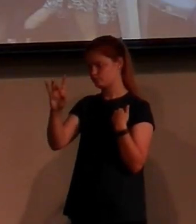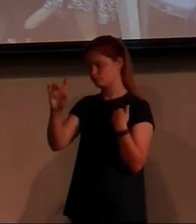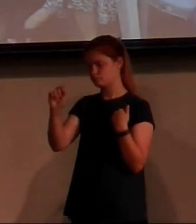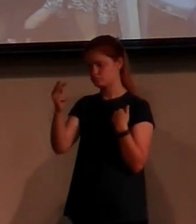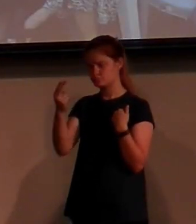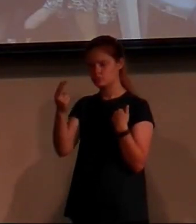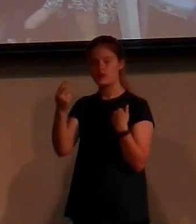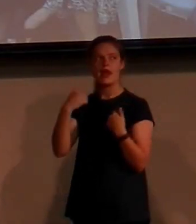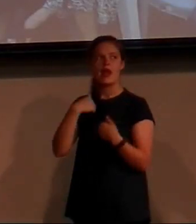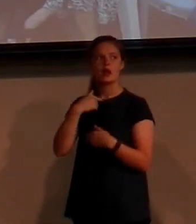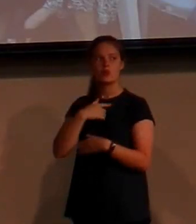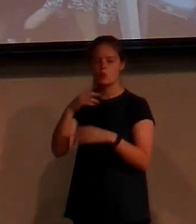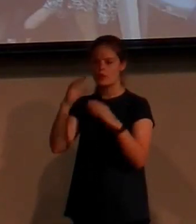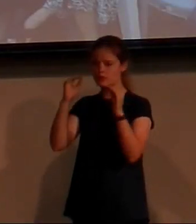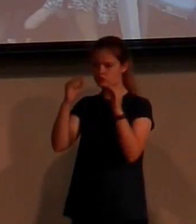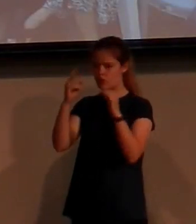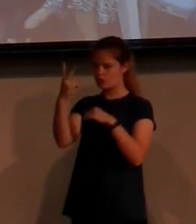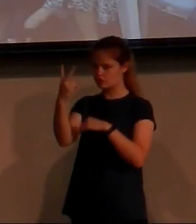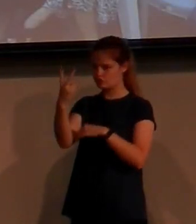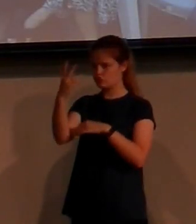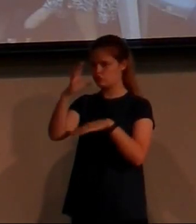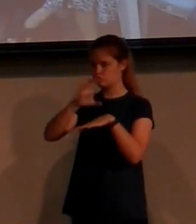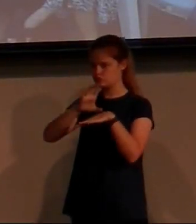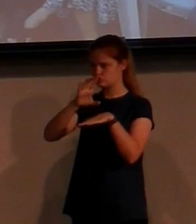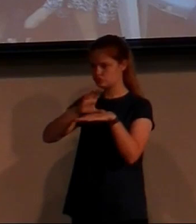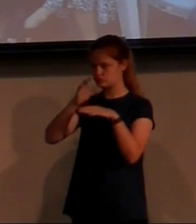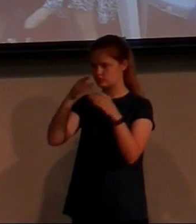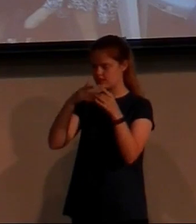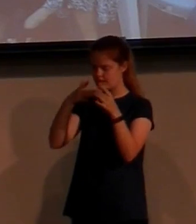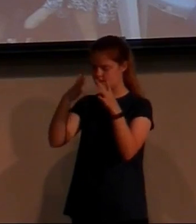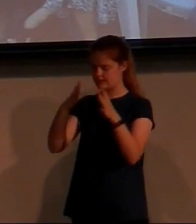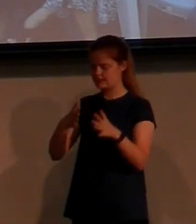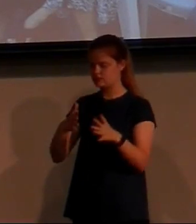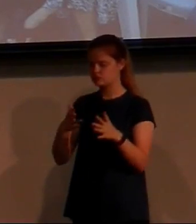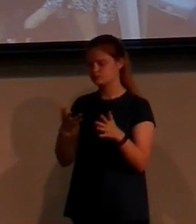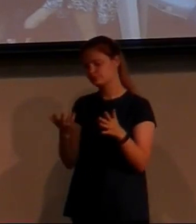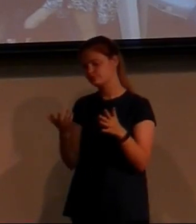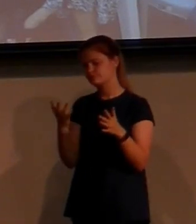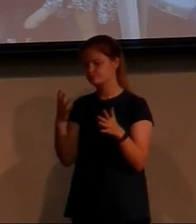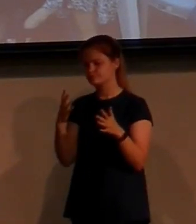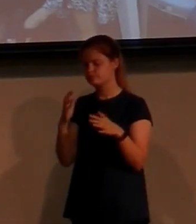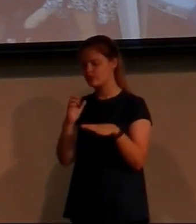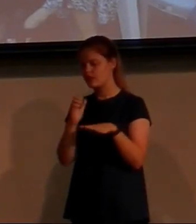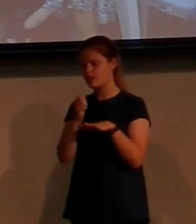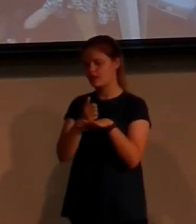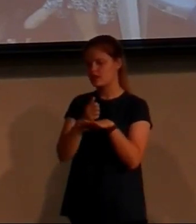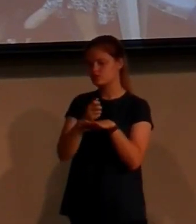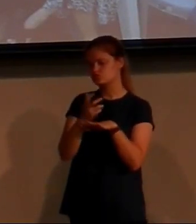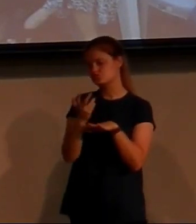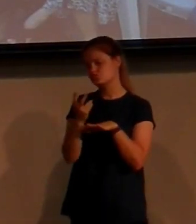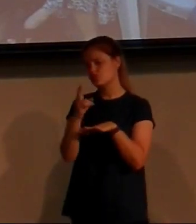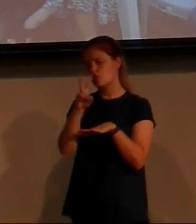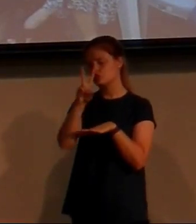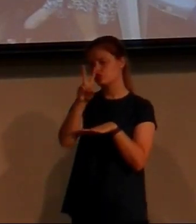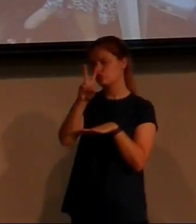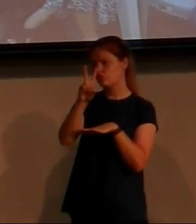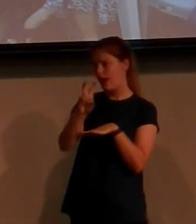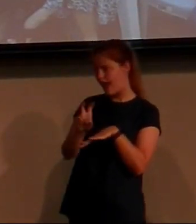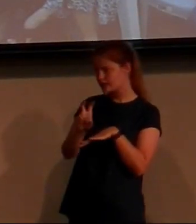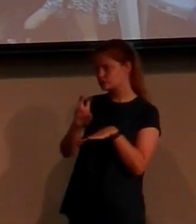we talked to church leaders. We had an attendance of about over 200 Christians.